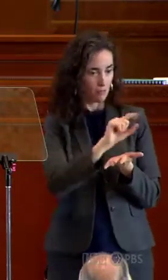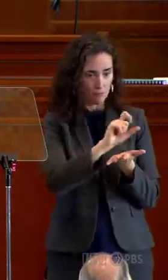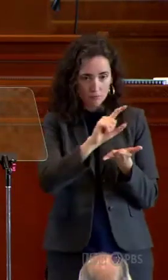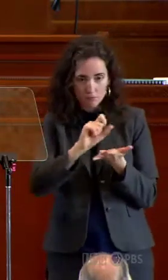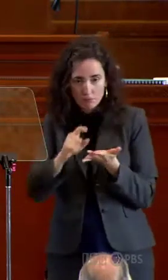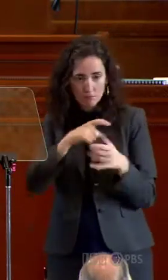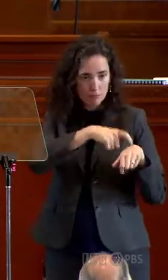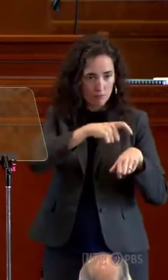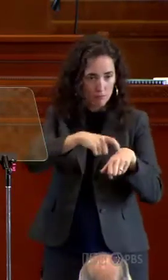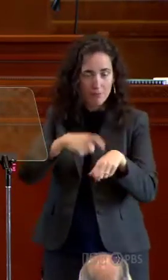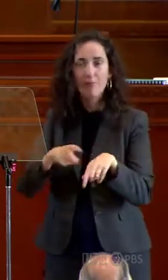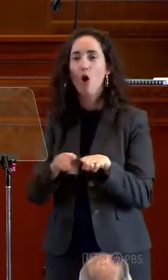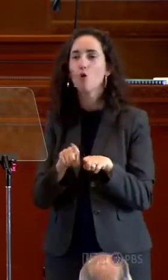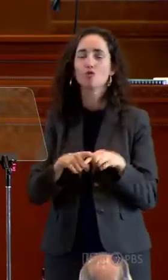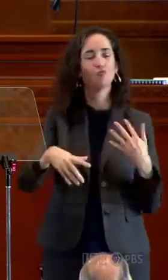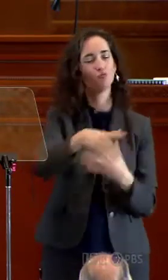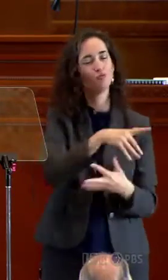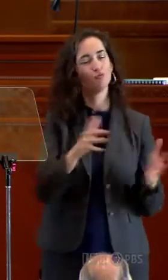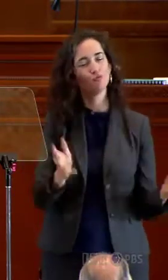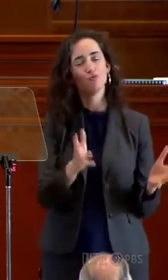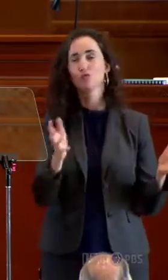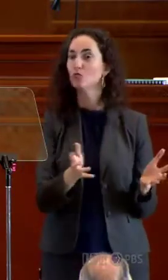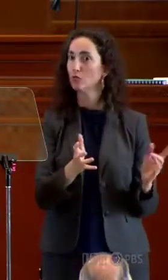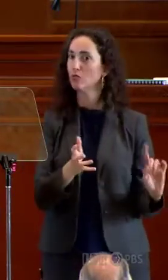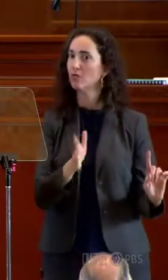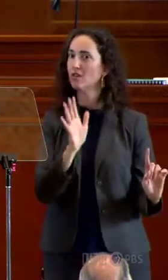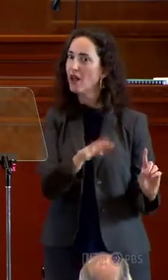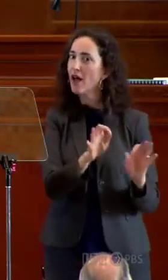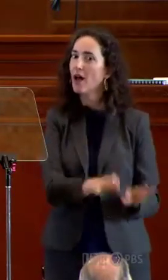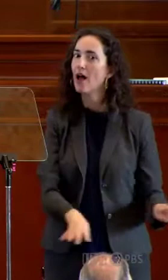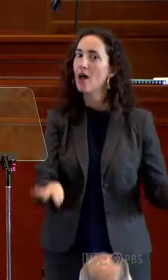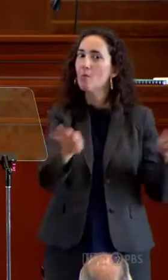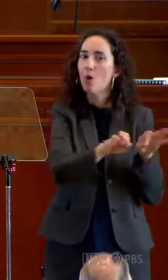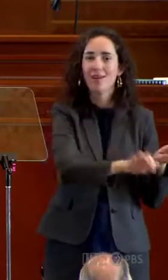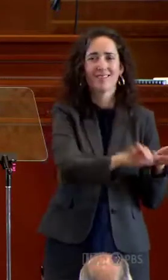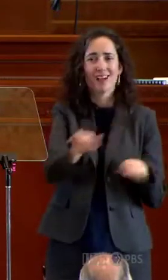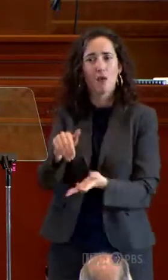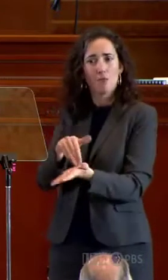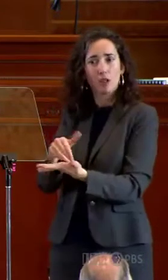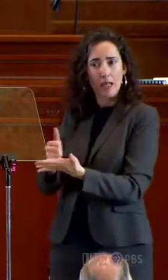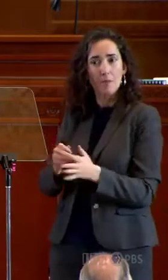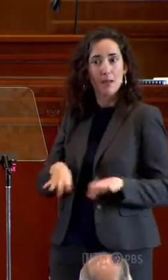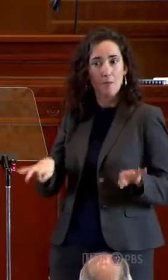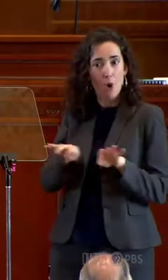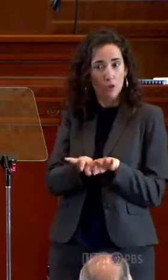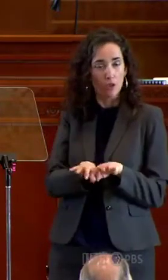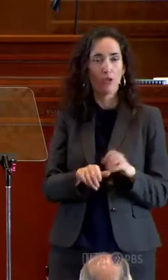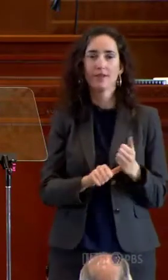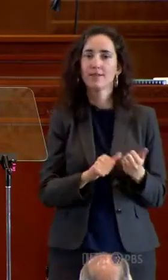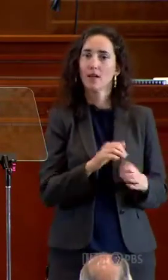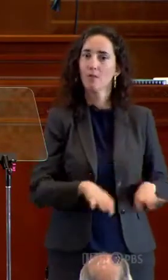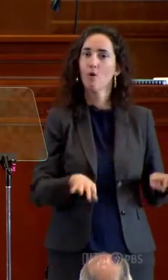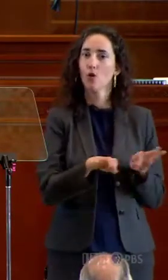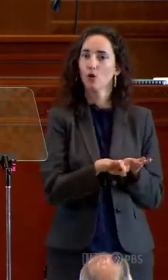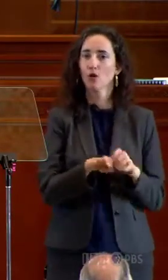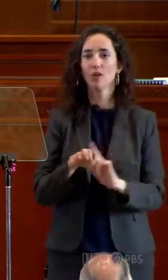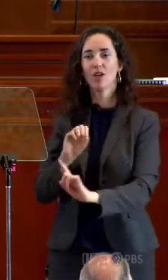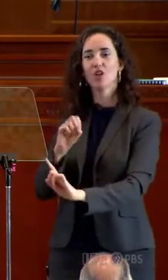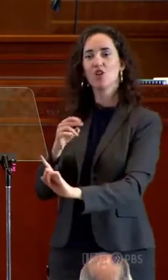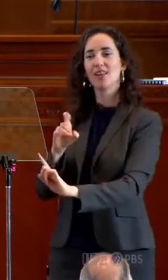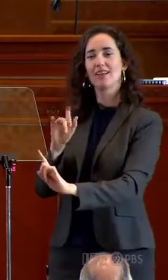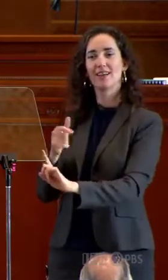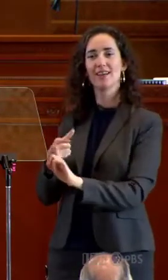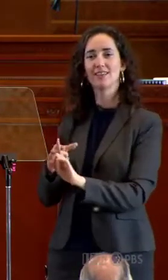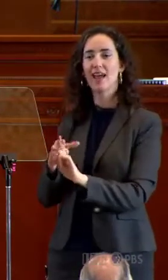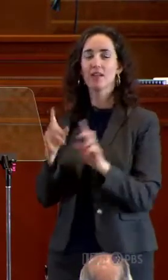medications, and providing companionship, which can be just as important as medical assistance. Shalika says she cares for the residents as if